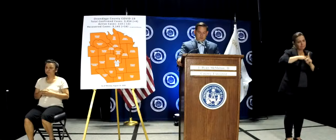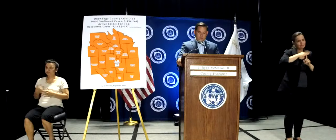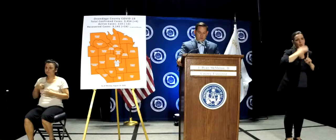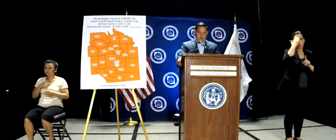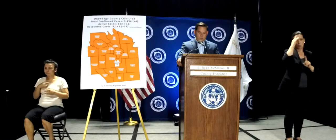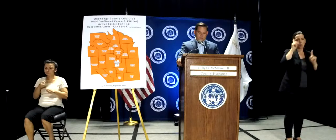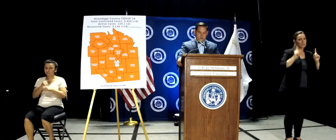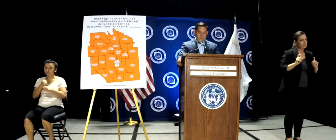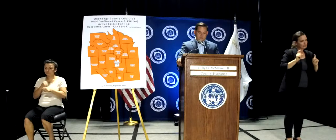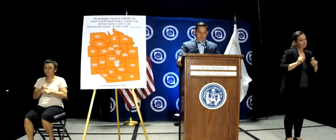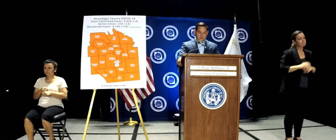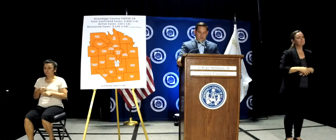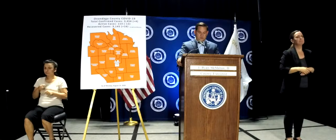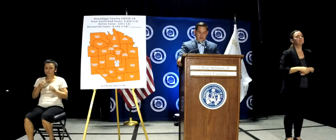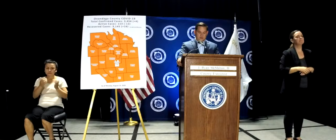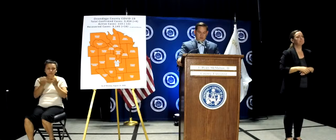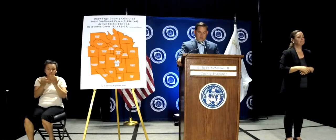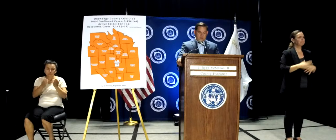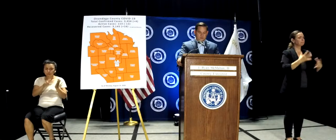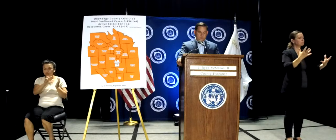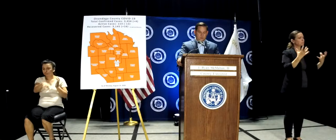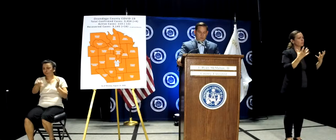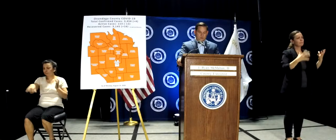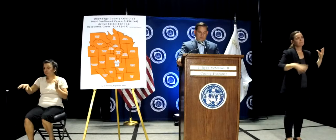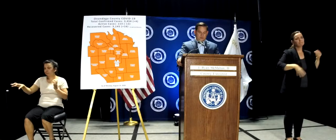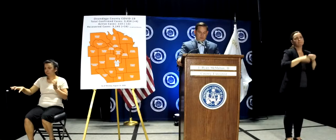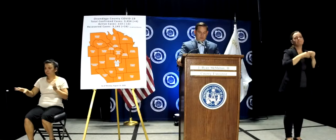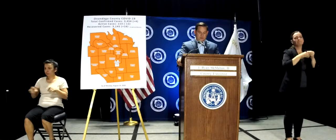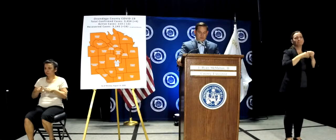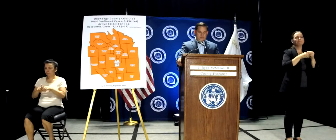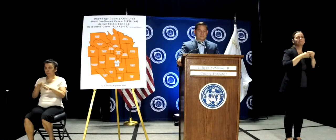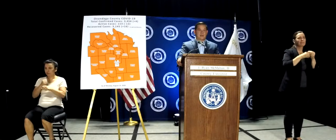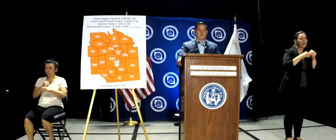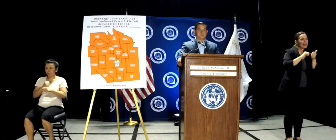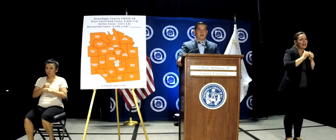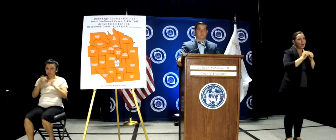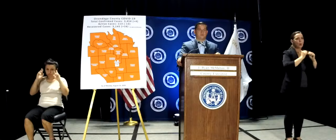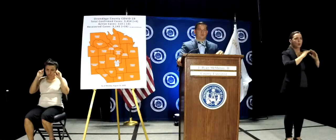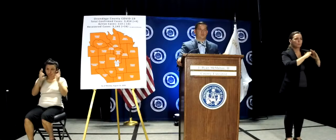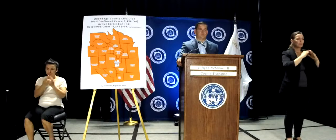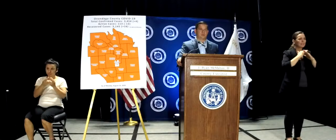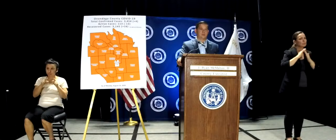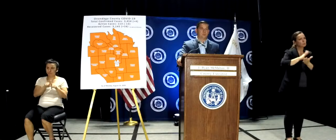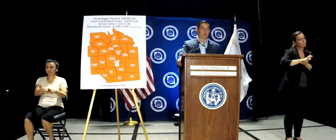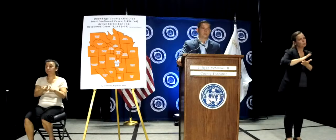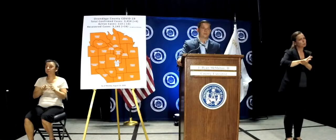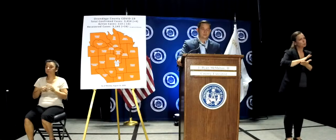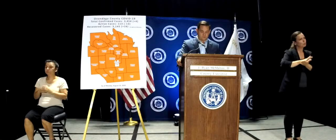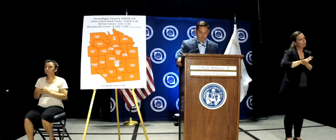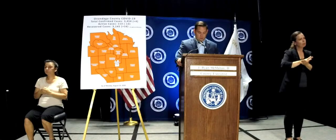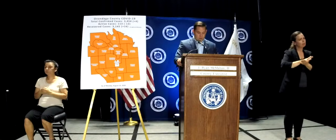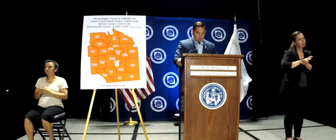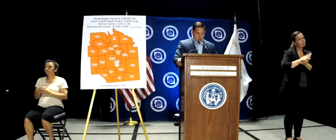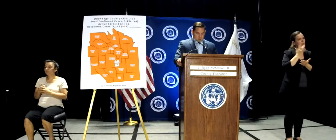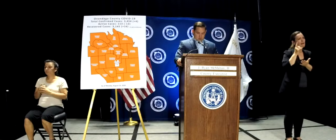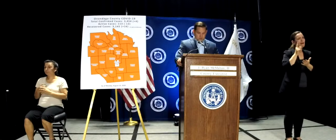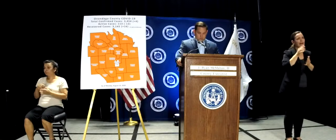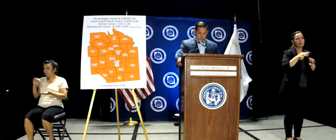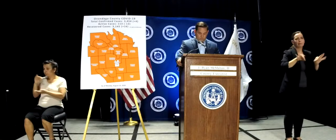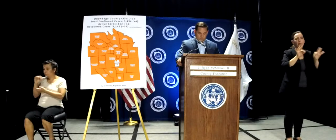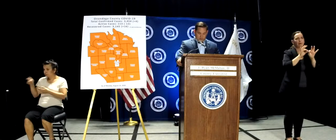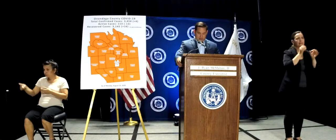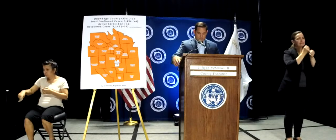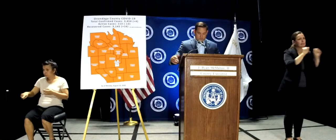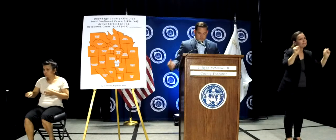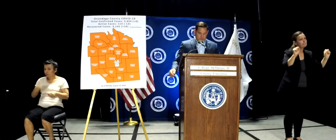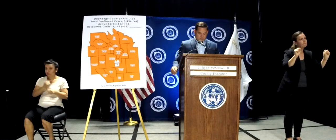to make sure that we continue to make sure that school is as safe as possible for the children and the employees.